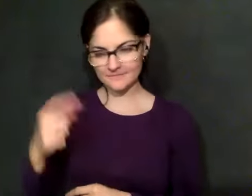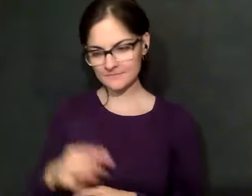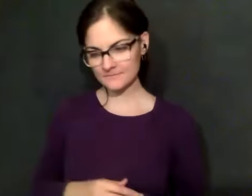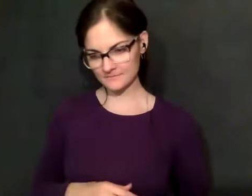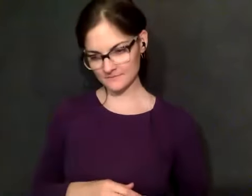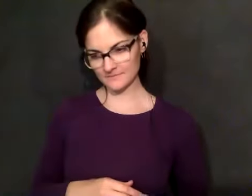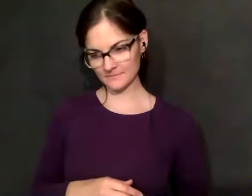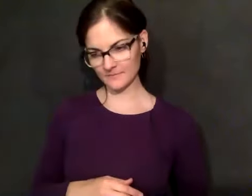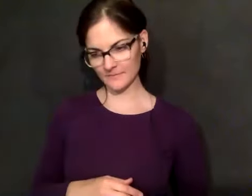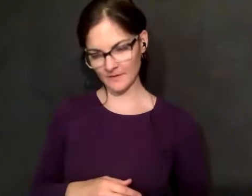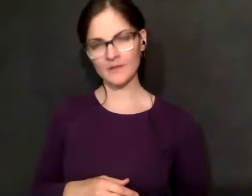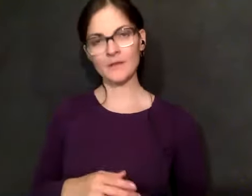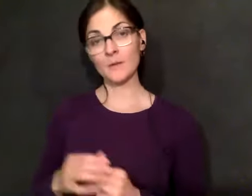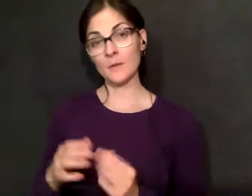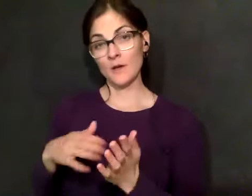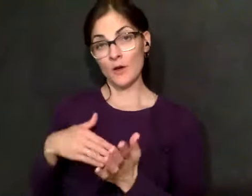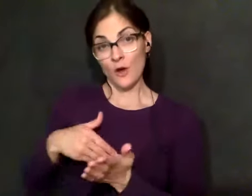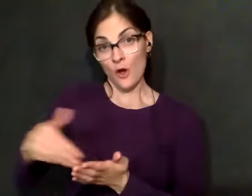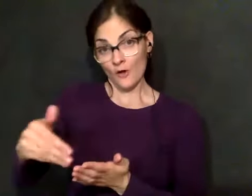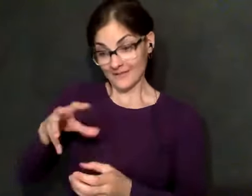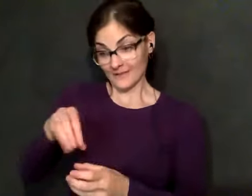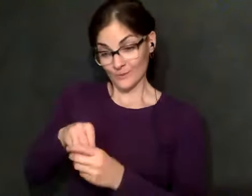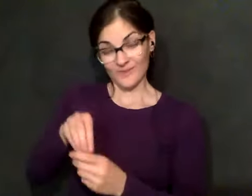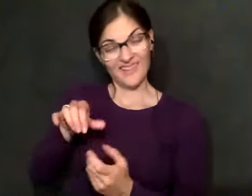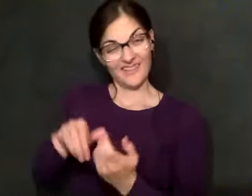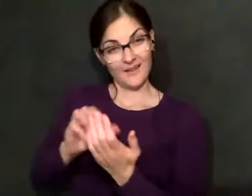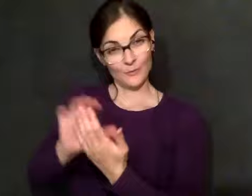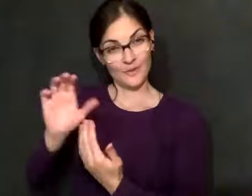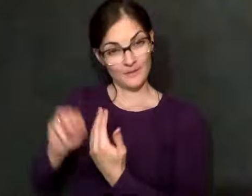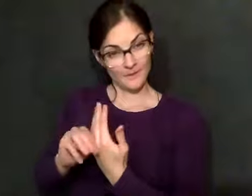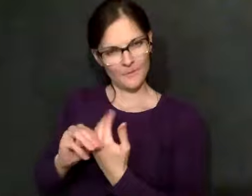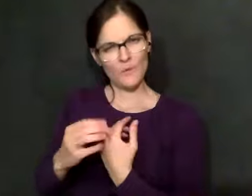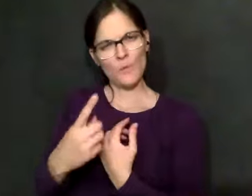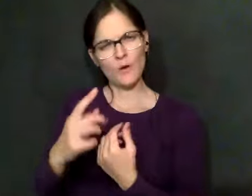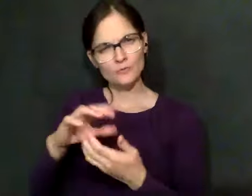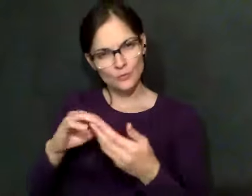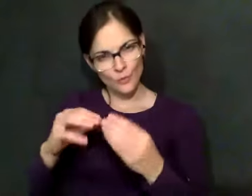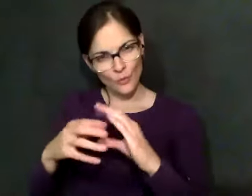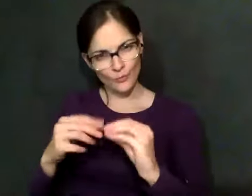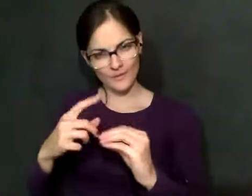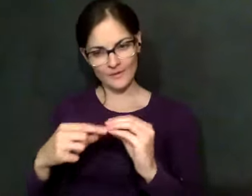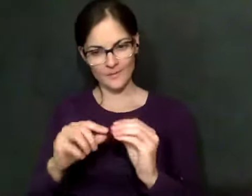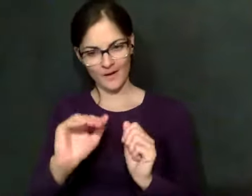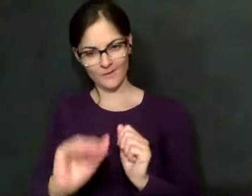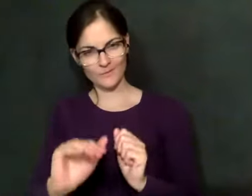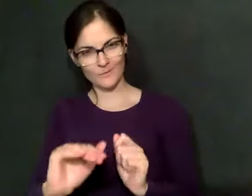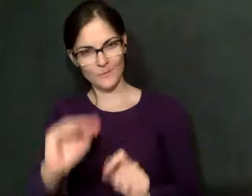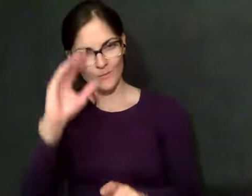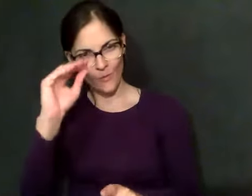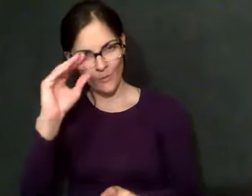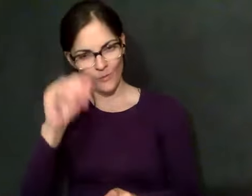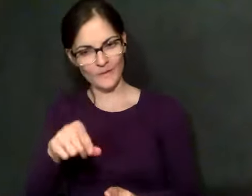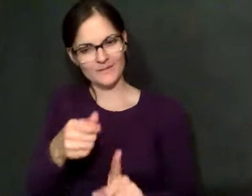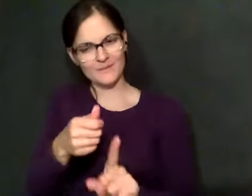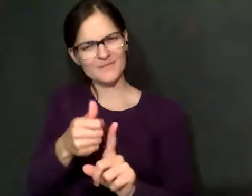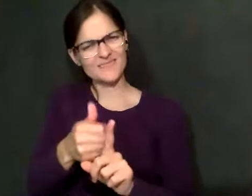But it was a book, The Gem of the First Water. It was a story about a boy who was on a journey, and it was about change. And in theory, you read the story to kids, groups of kids